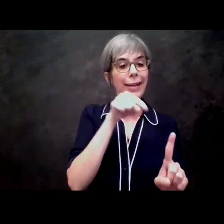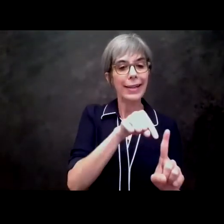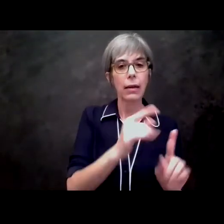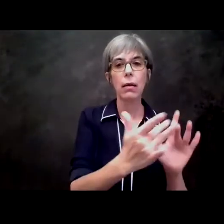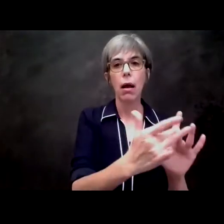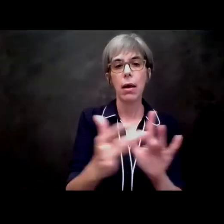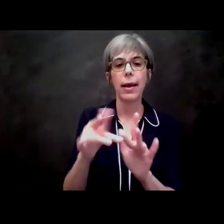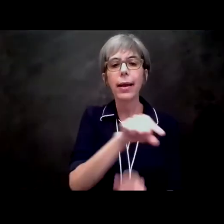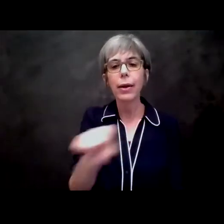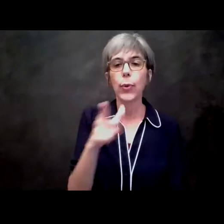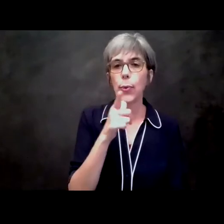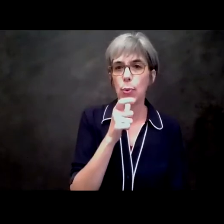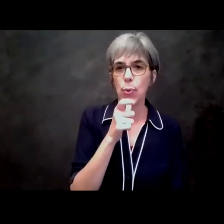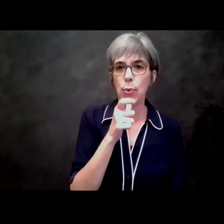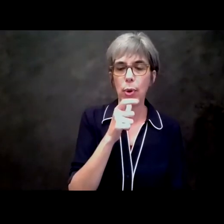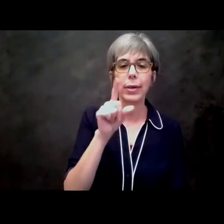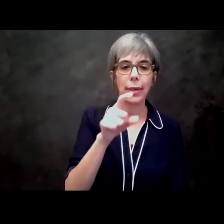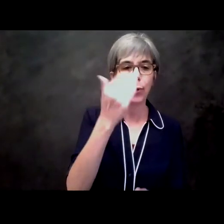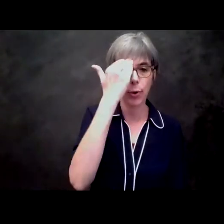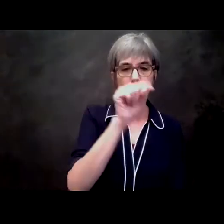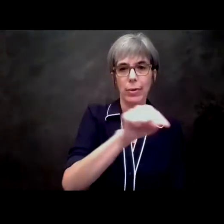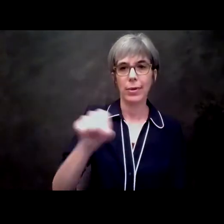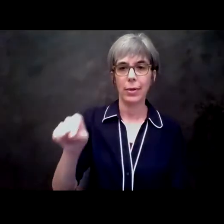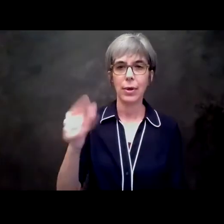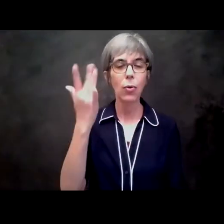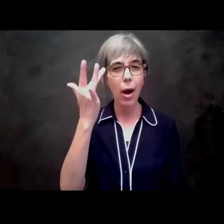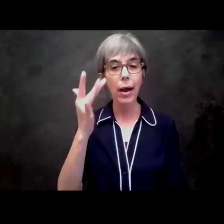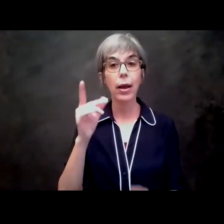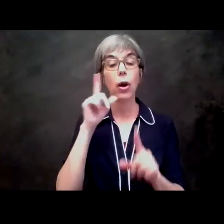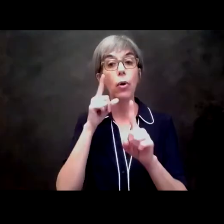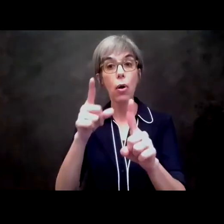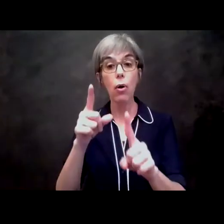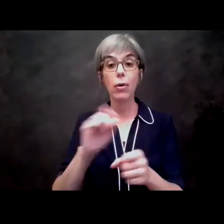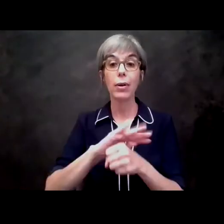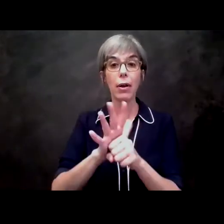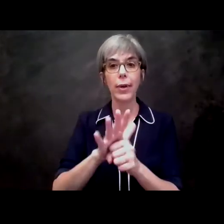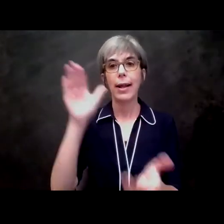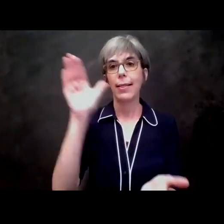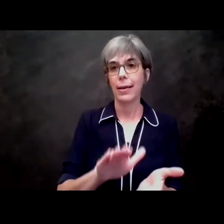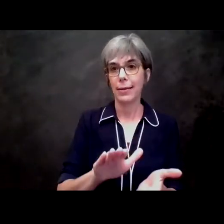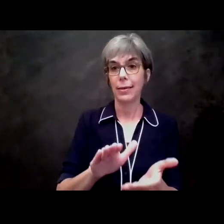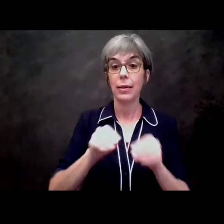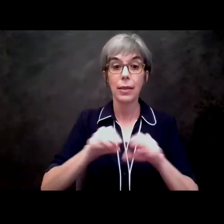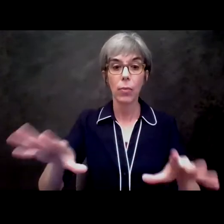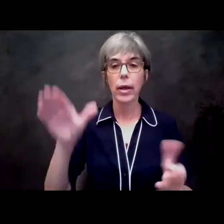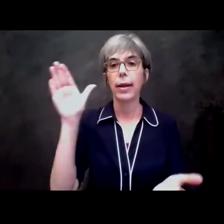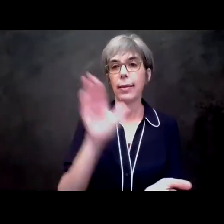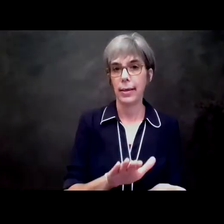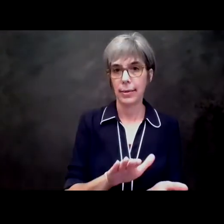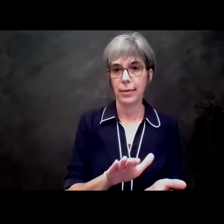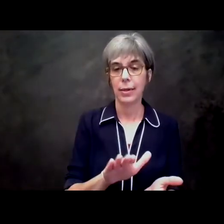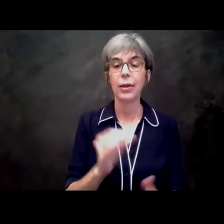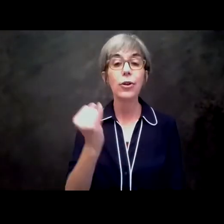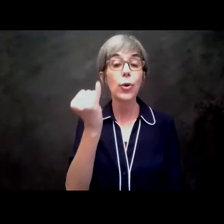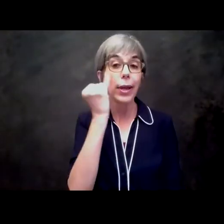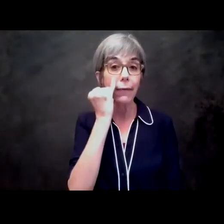with. And of course, this is all to work to stop the spread of the disease. So if you do get a call from a contact tracer, please pick up